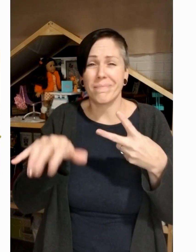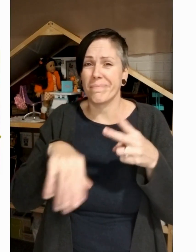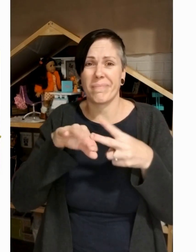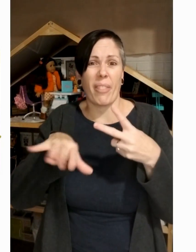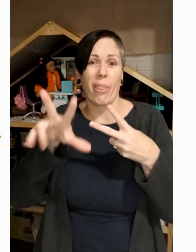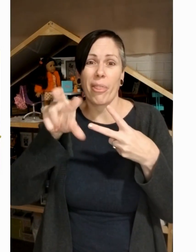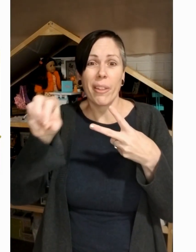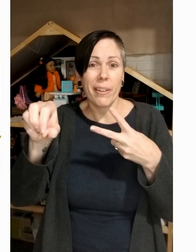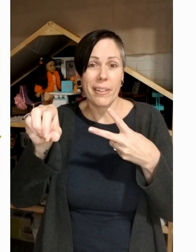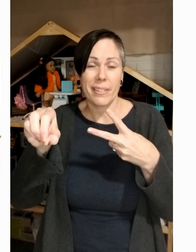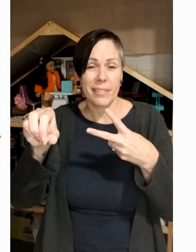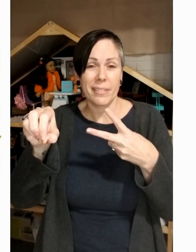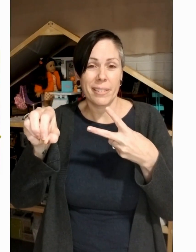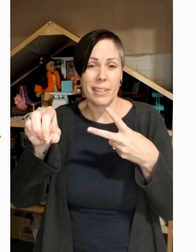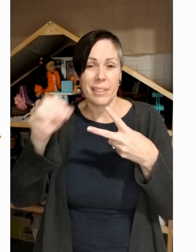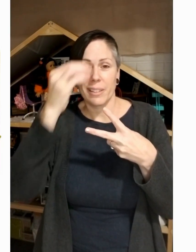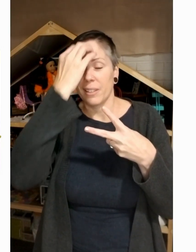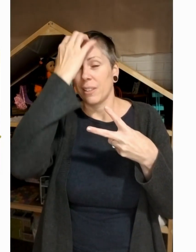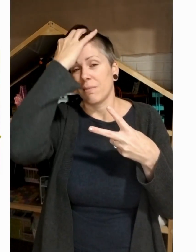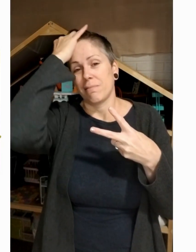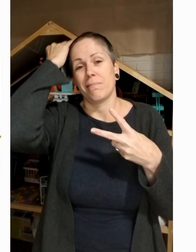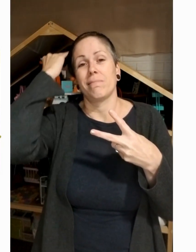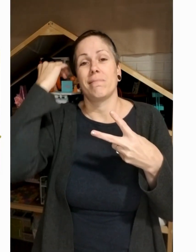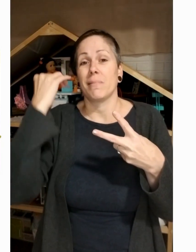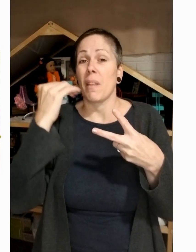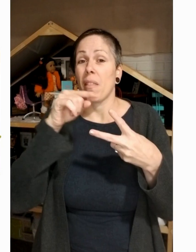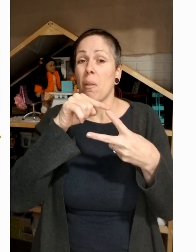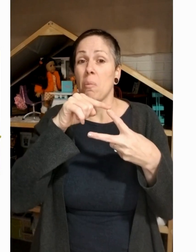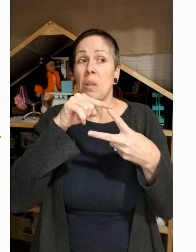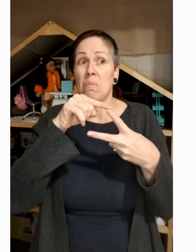than 30, I don't think, and almost